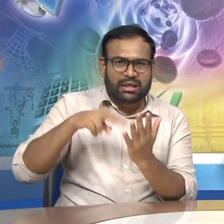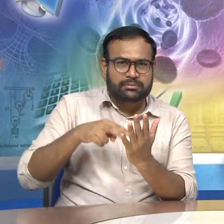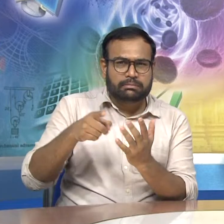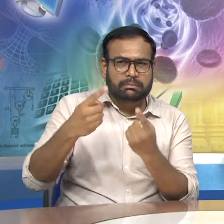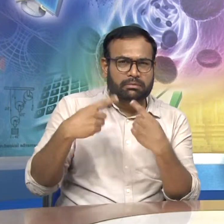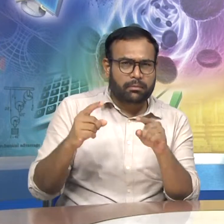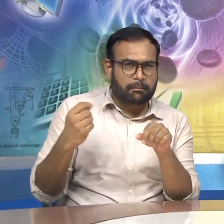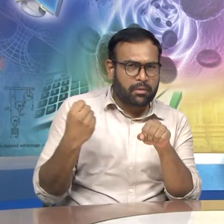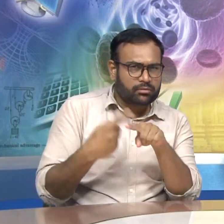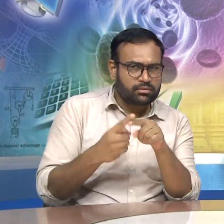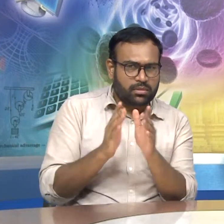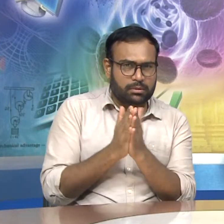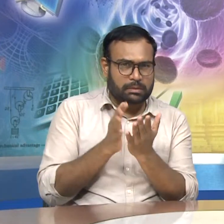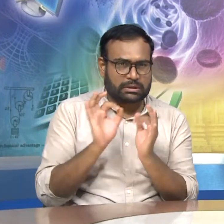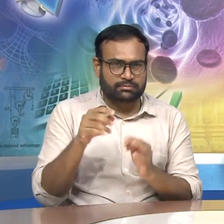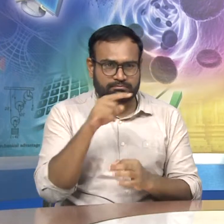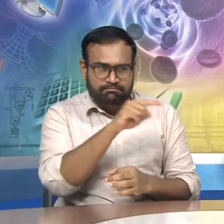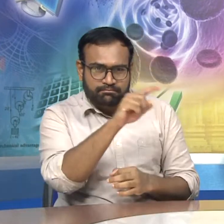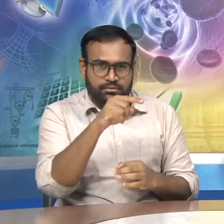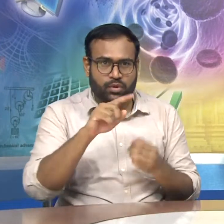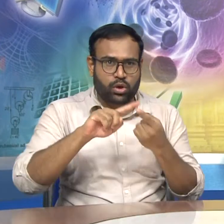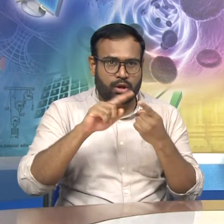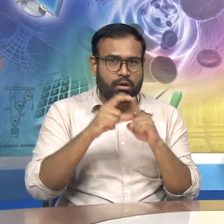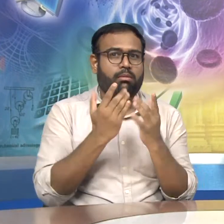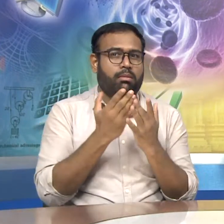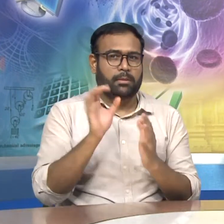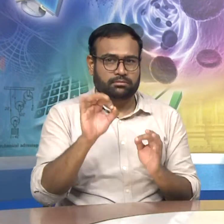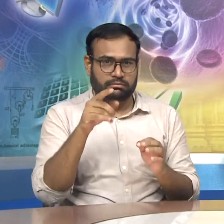for educational and recreational purpose.